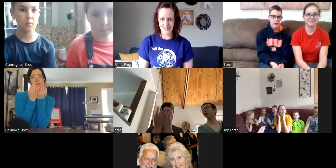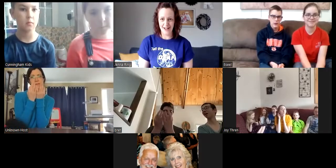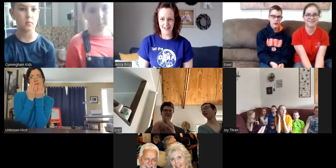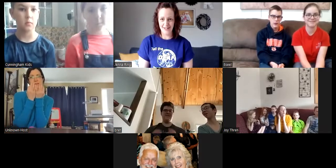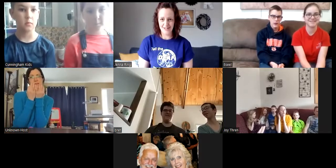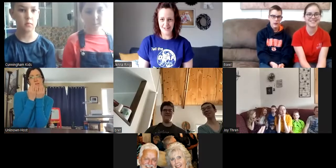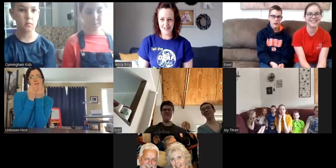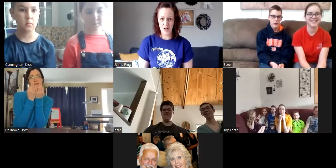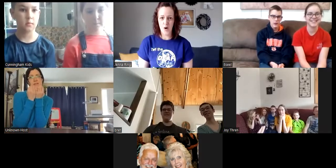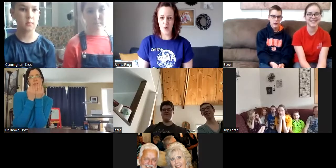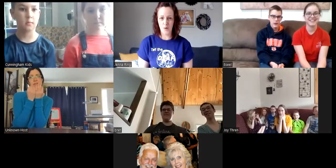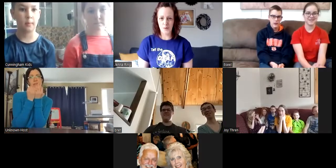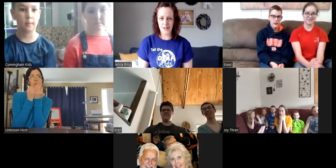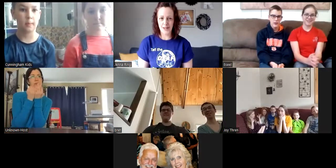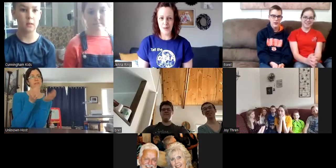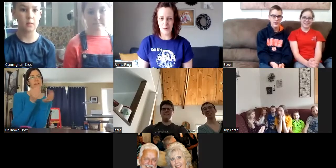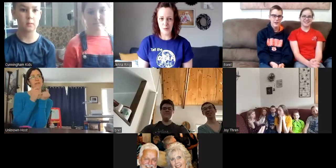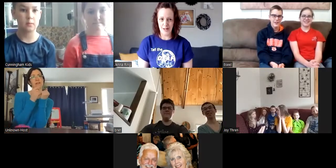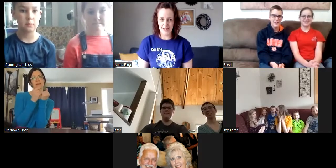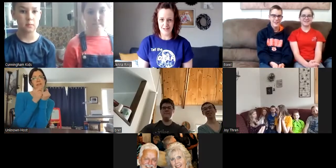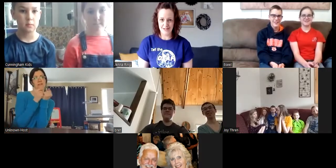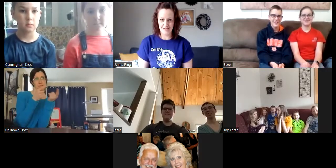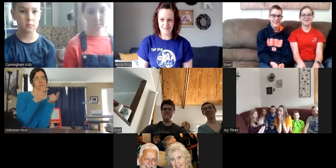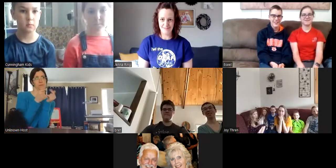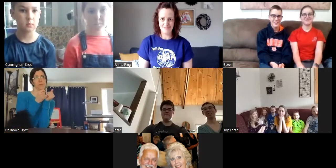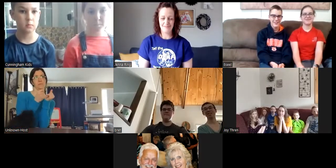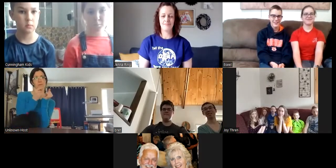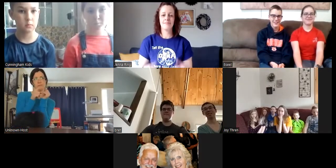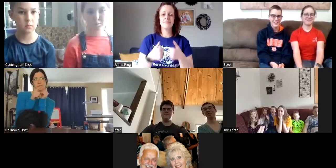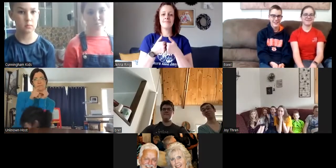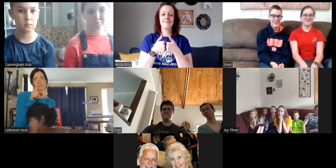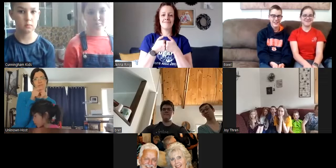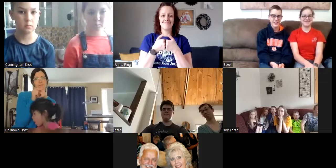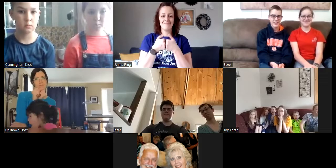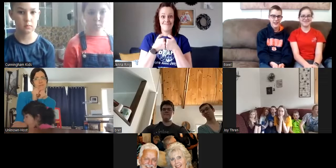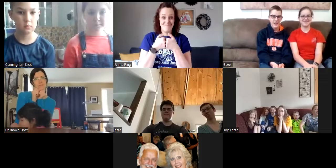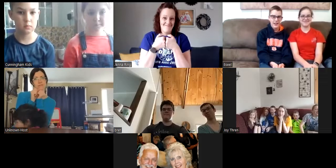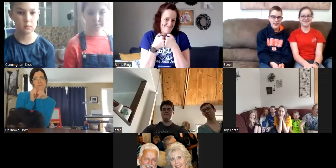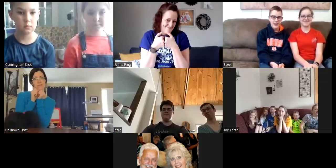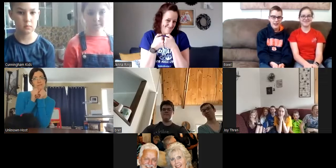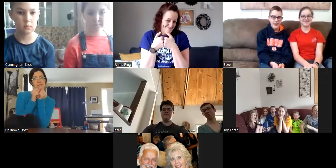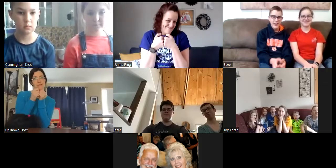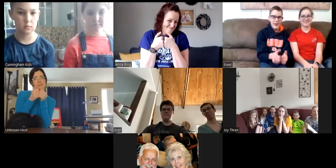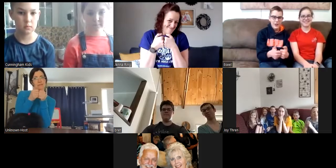one. Okay, only the boys.